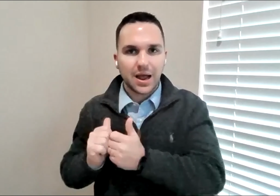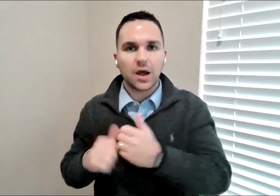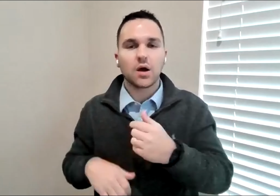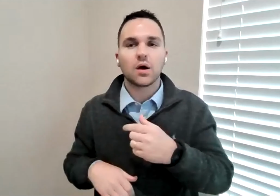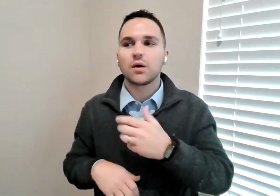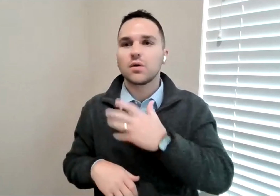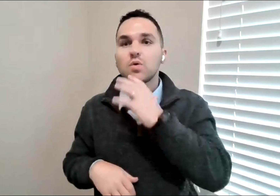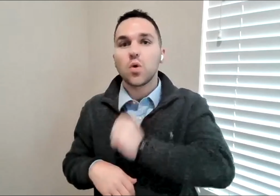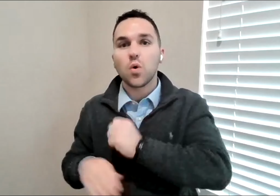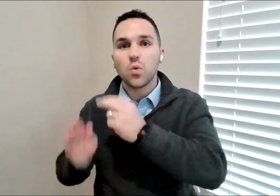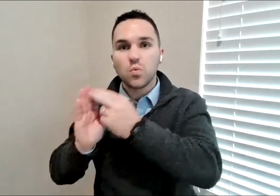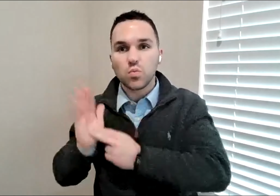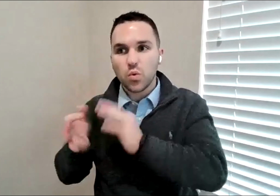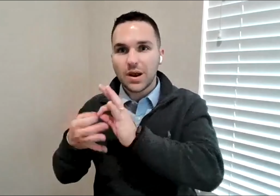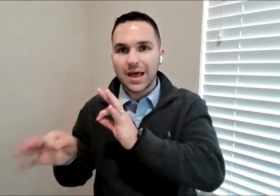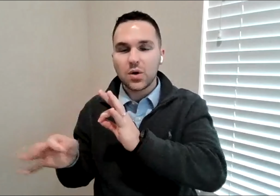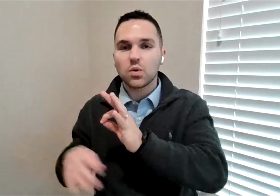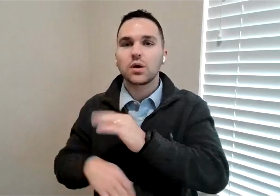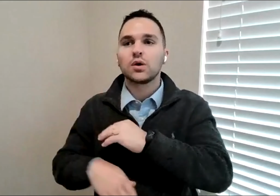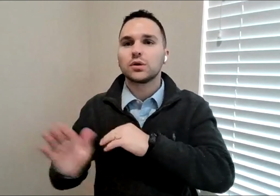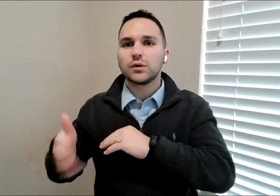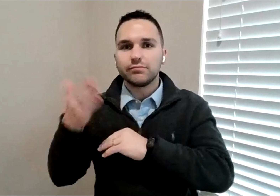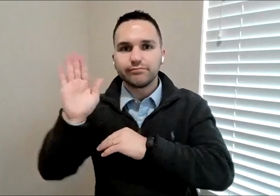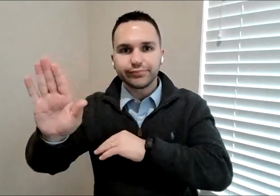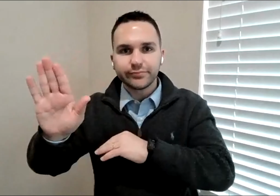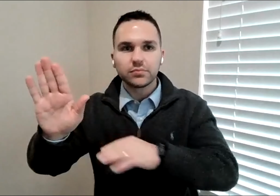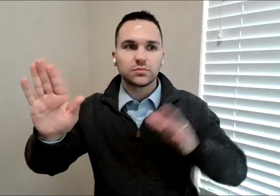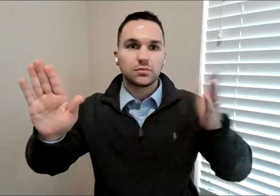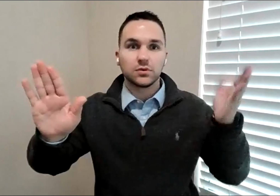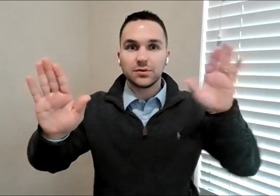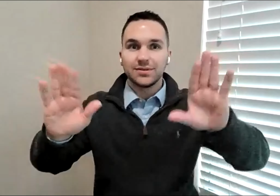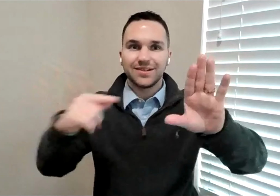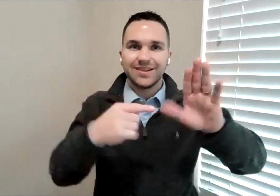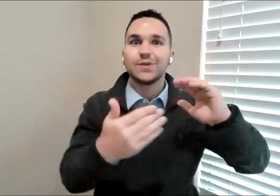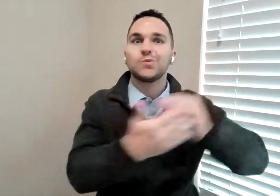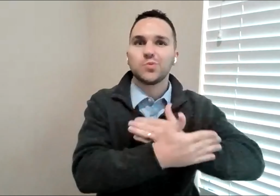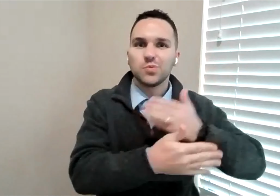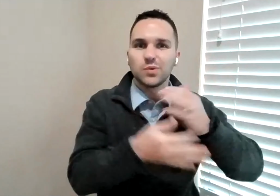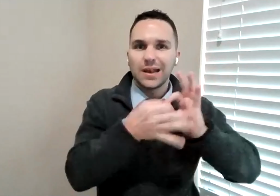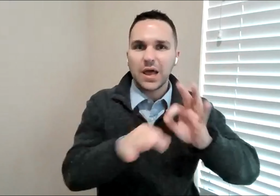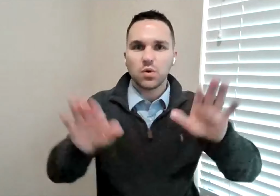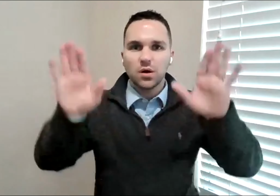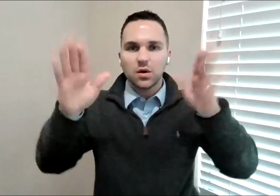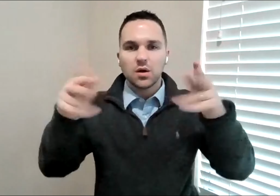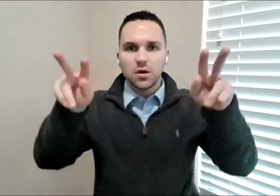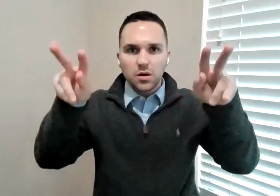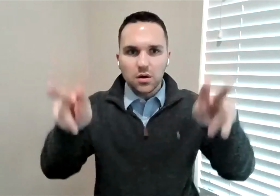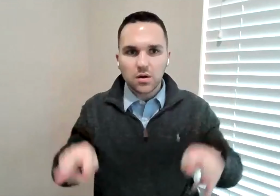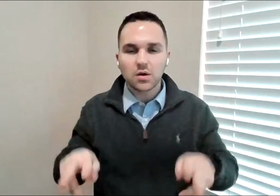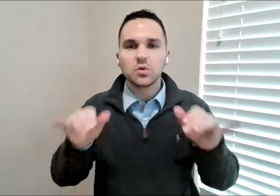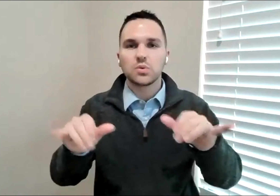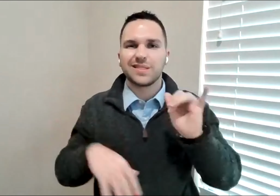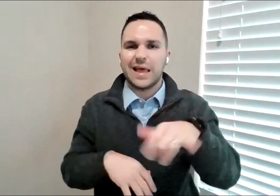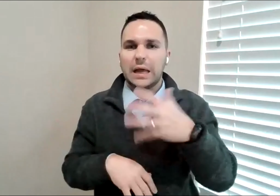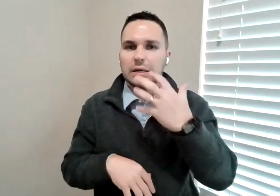rule language on one side of a table and new rule language on another side of a table. And so that takes up, I think